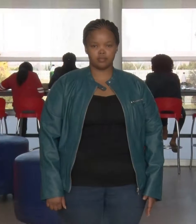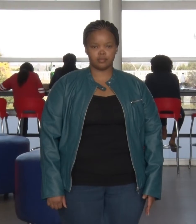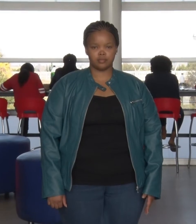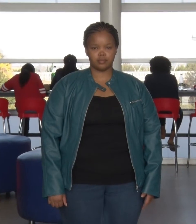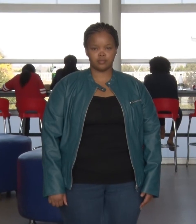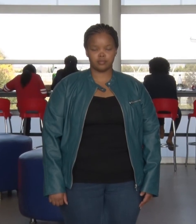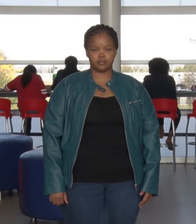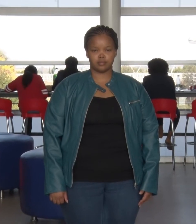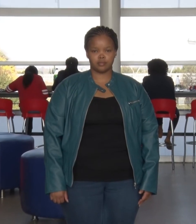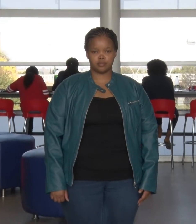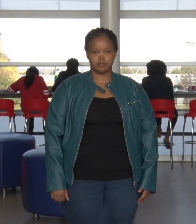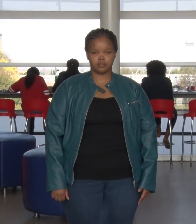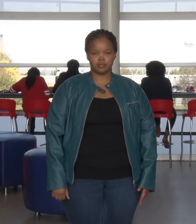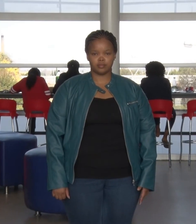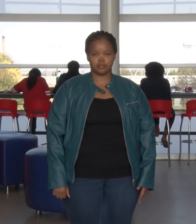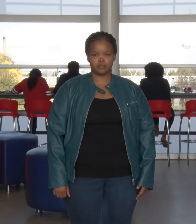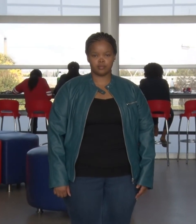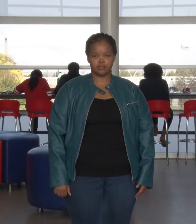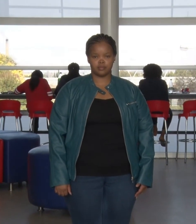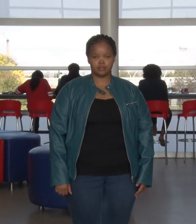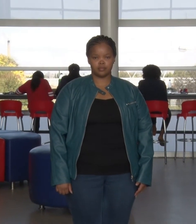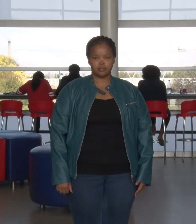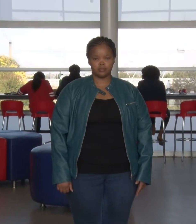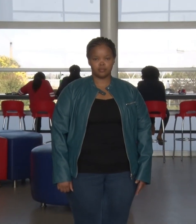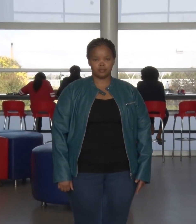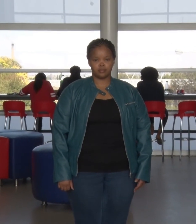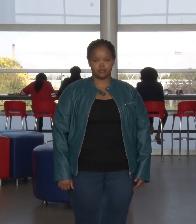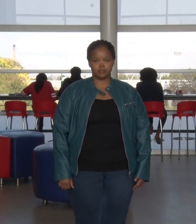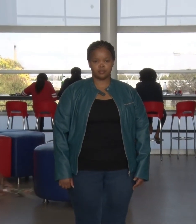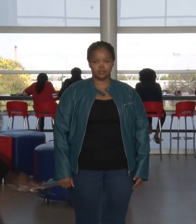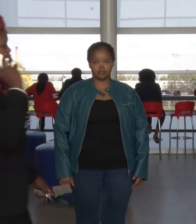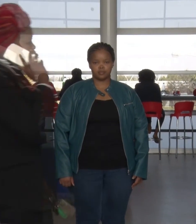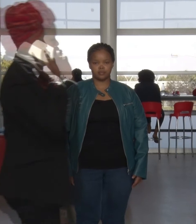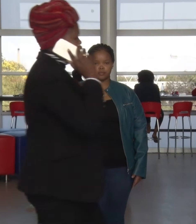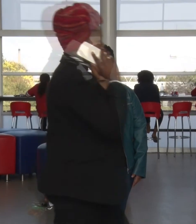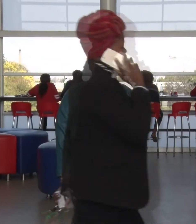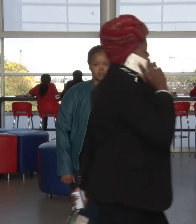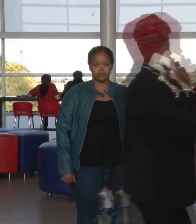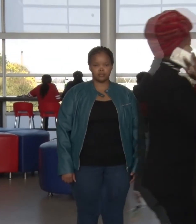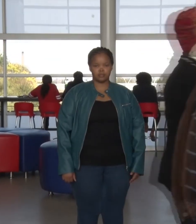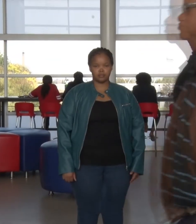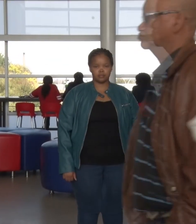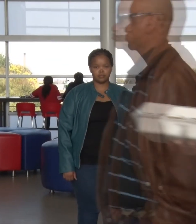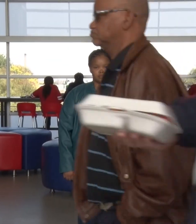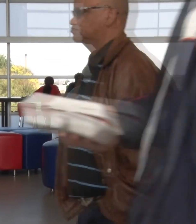The ability to speak does not mean you have a voice. The ability to hear does not mean you are listening. South Africa